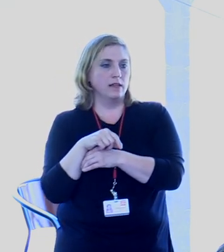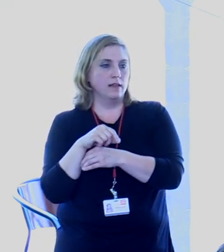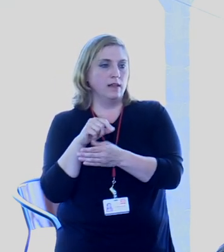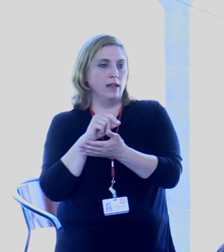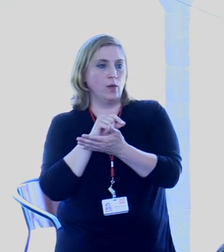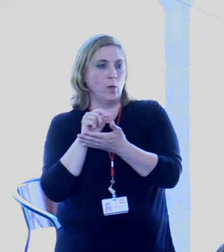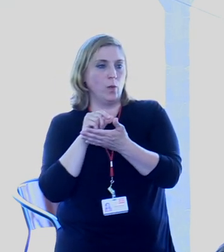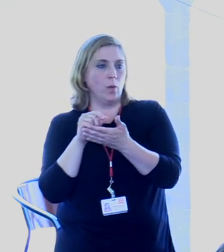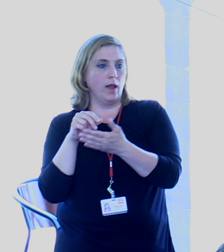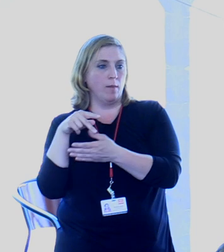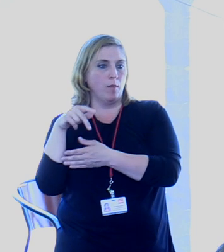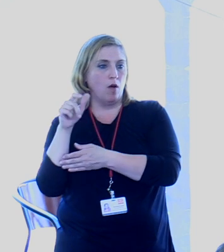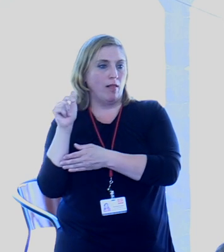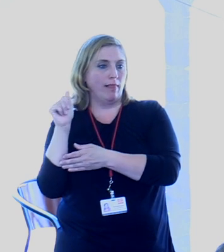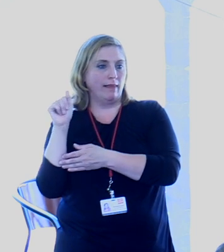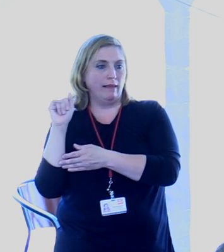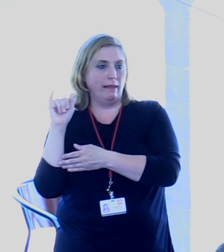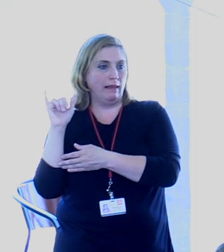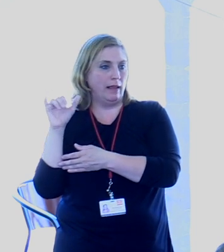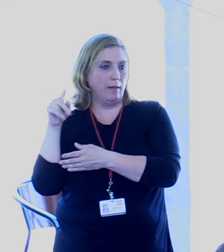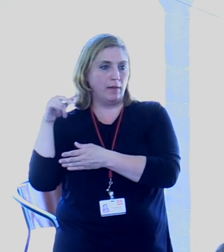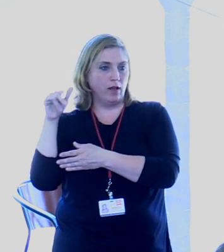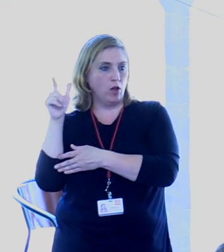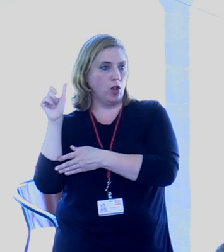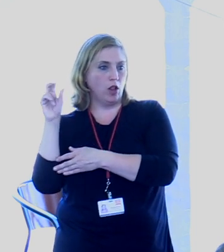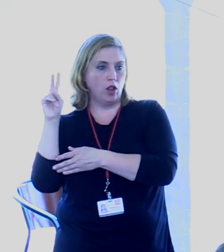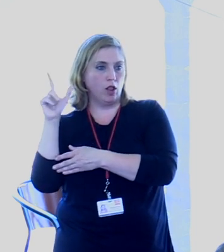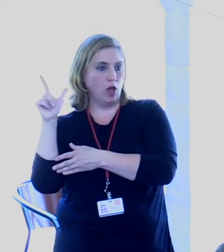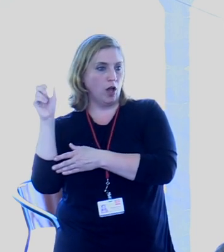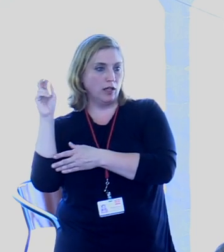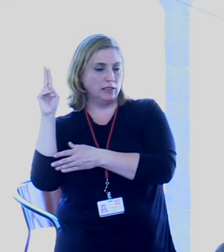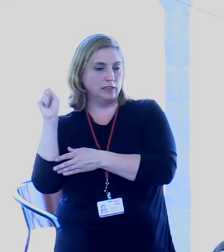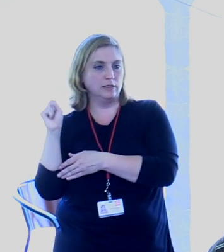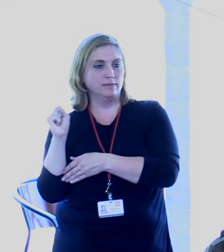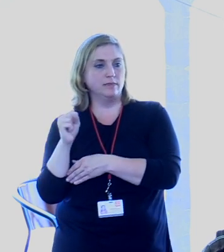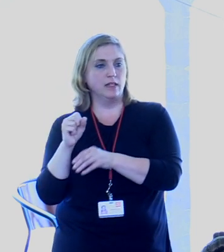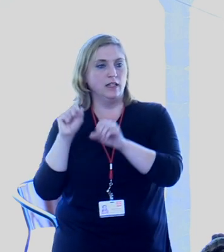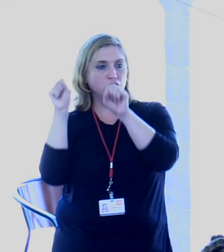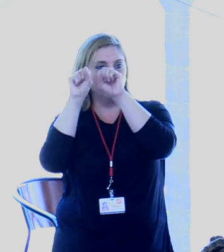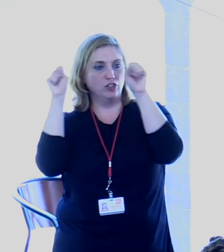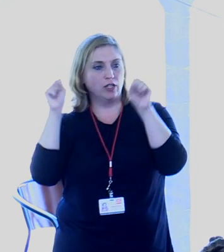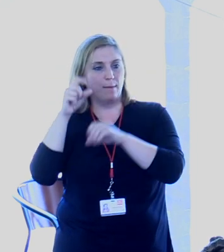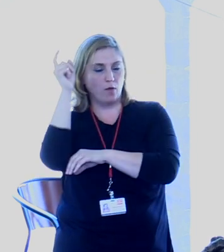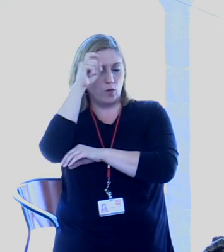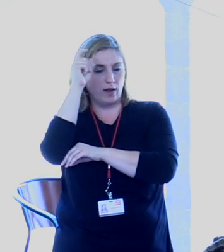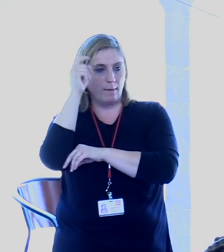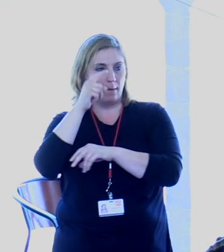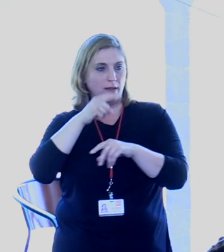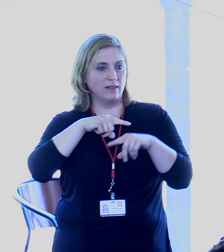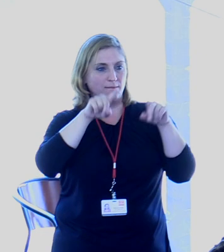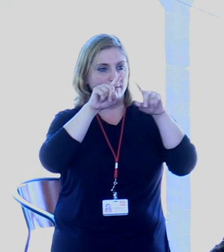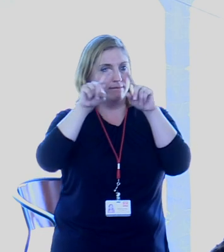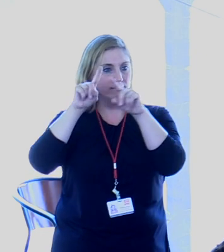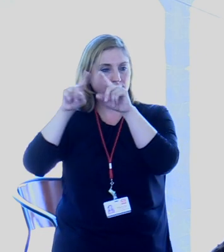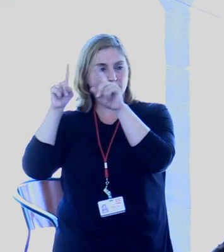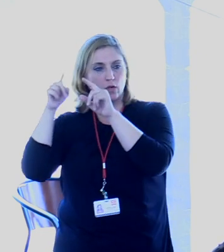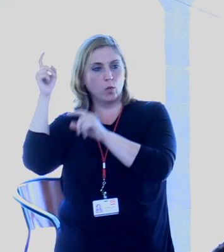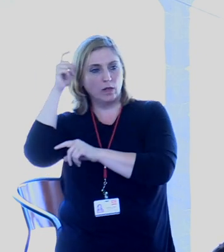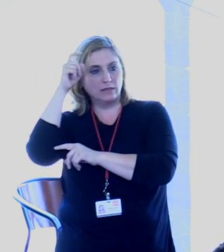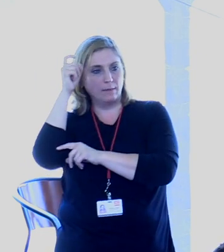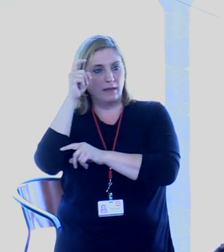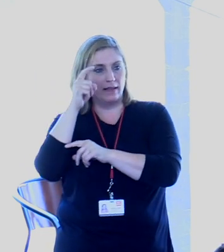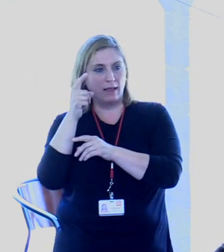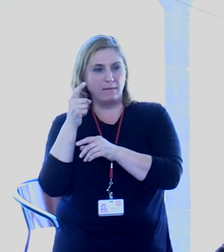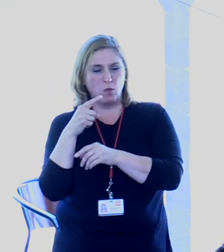polypoikilos, okay? The multi-manifold shape of wisdom. There's this variety to wisdom which can't be reduced to a